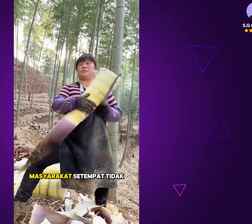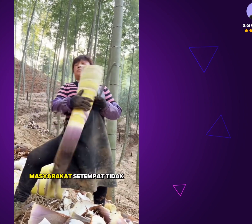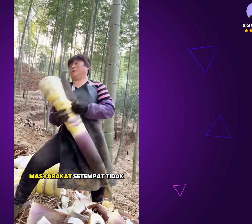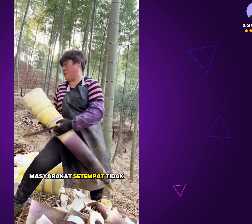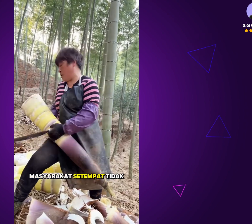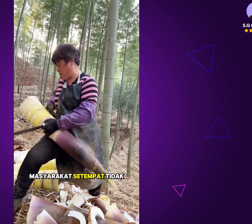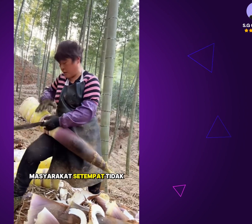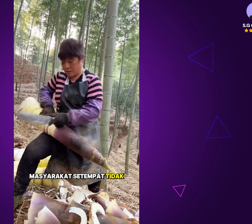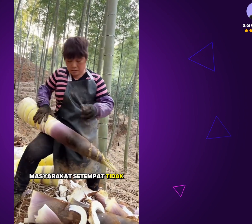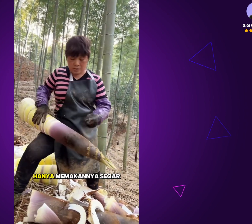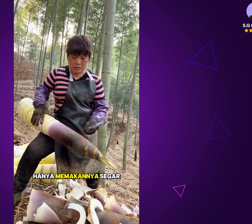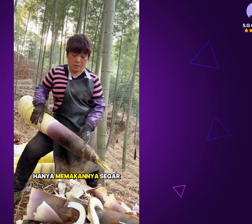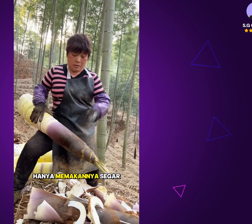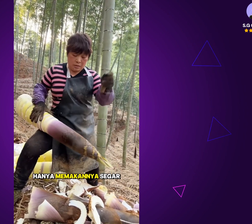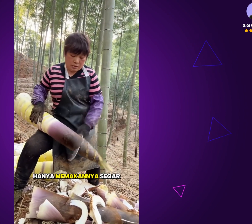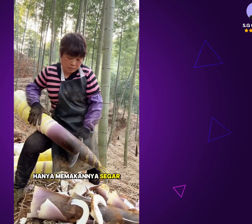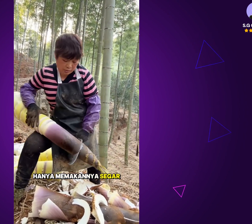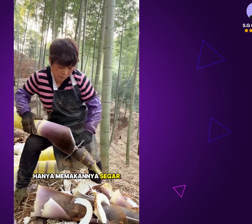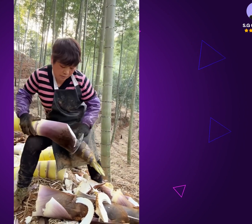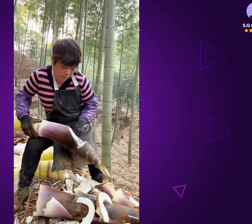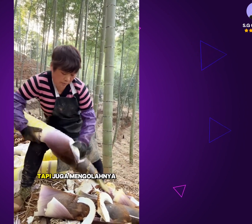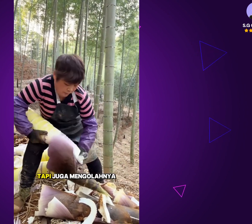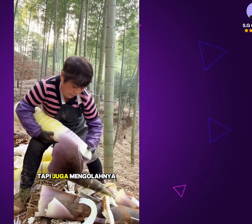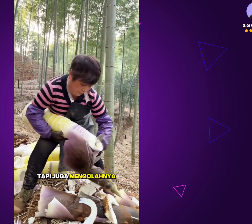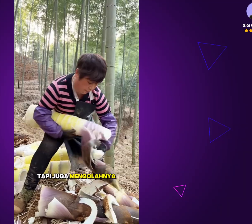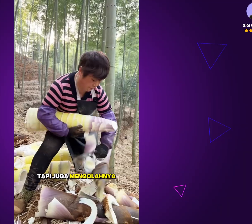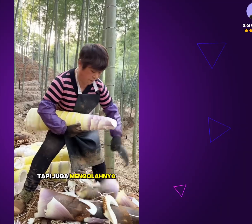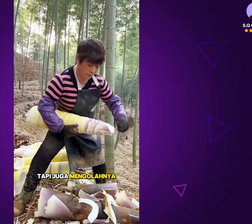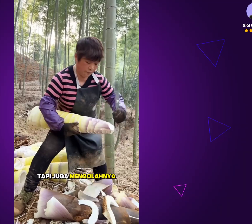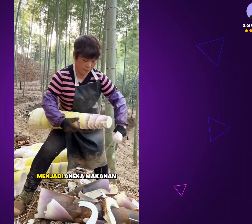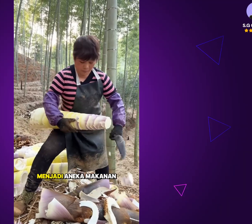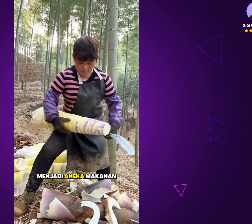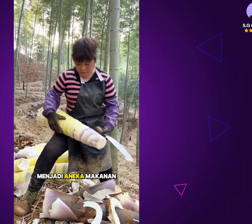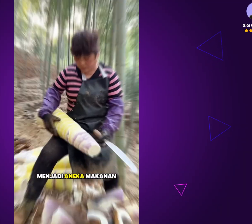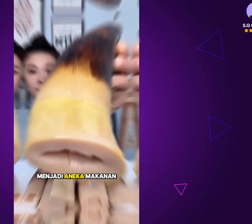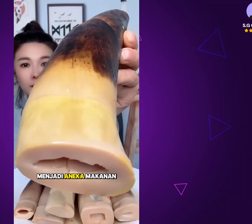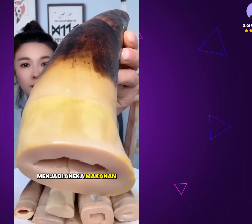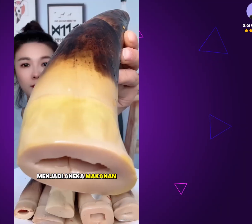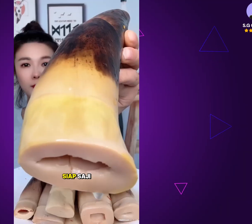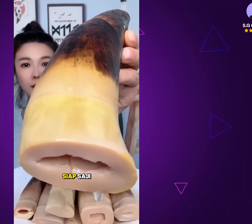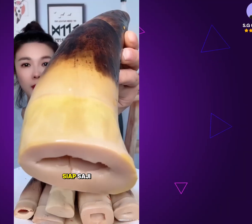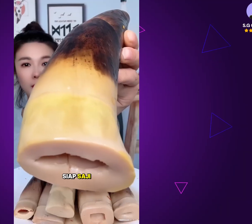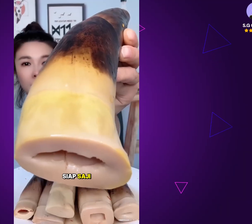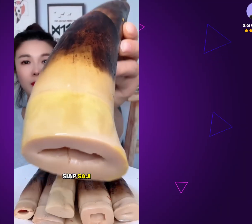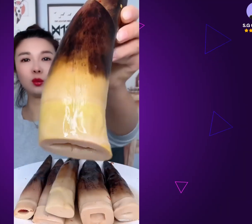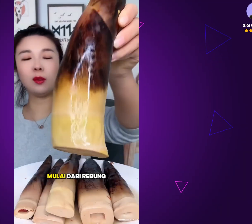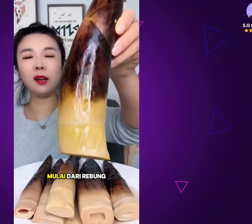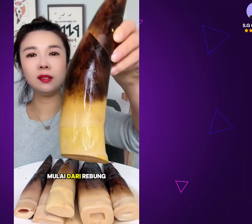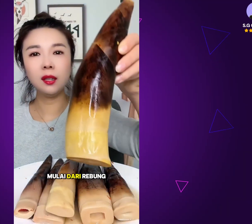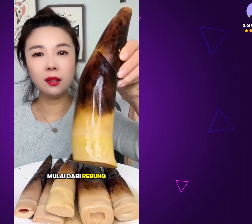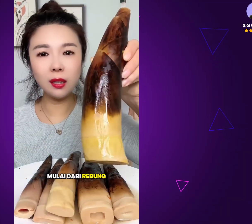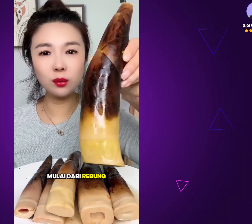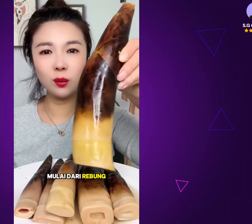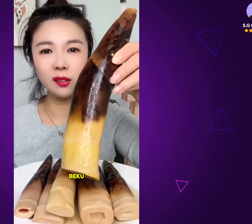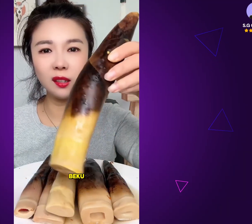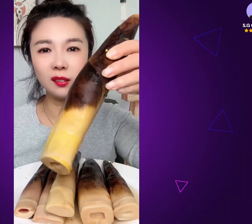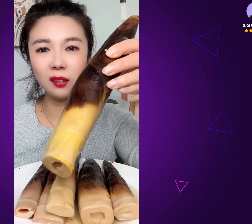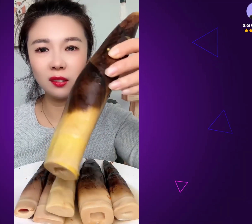health. Potential health protective properties. Antioxidant effects. Bamboo shoots contain antioxidant